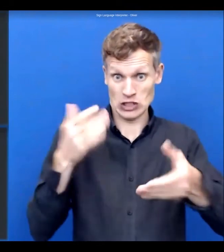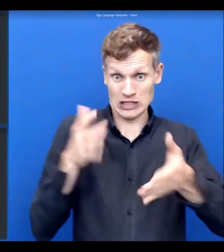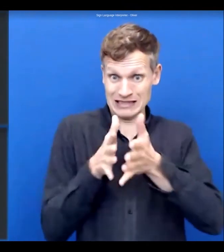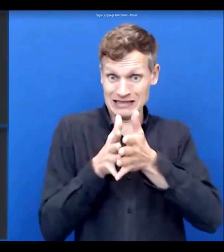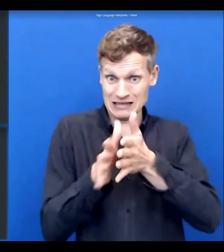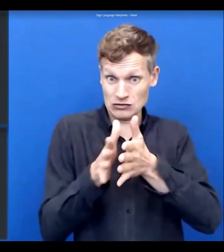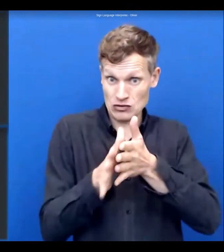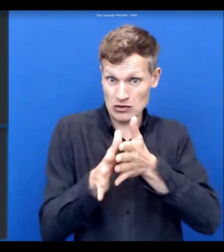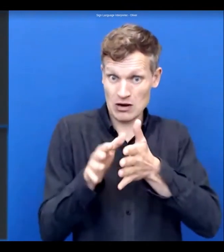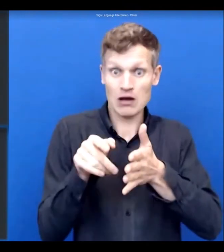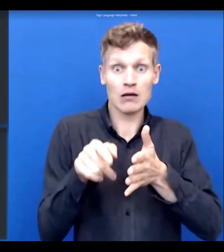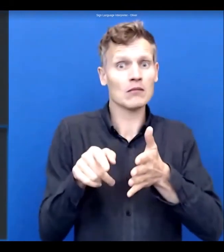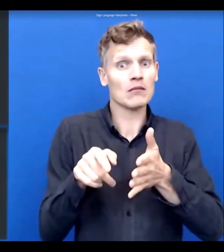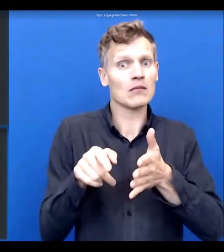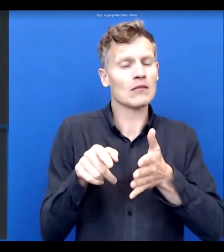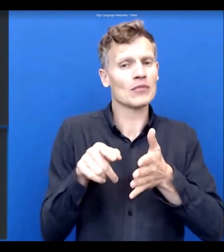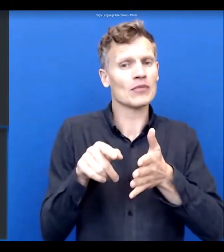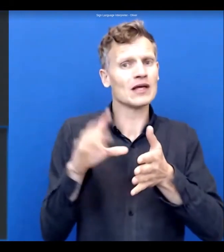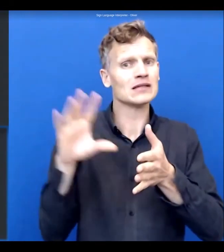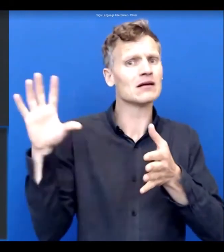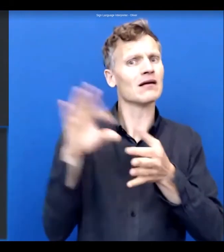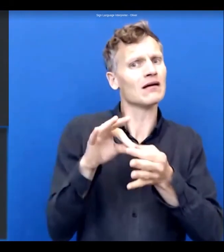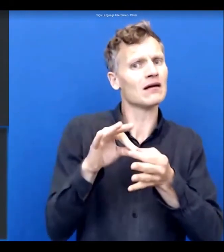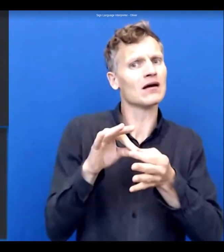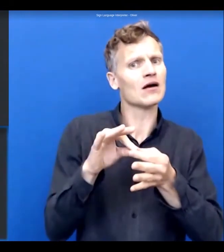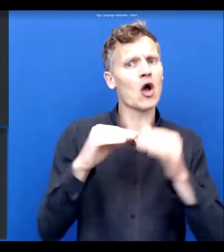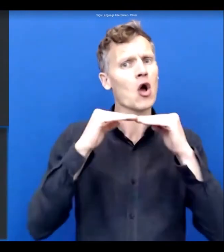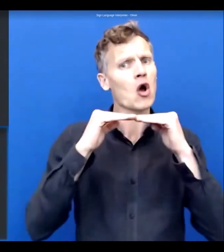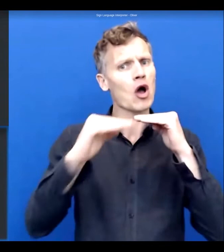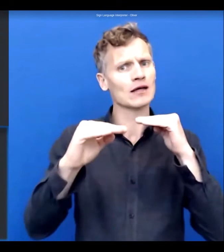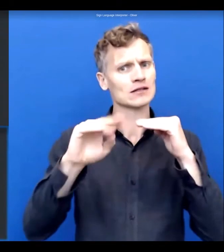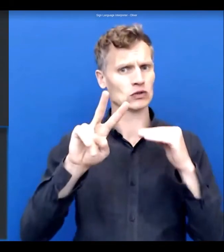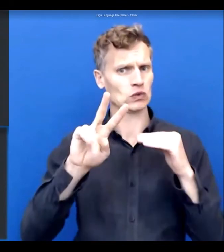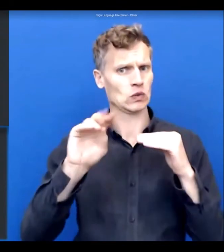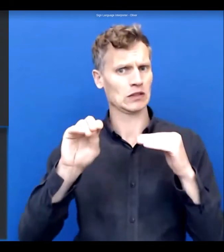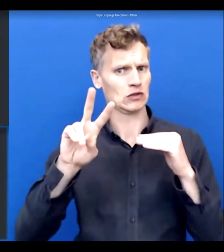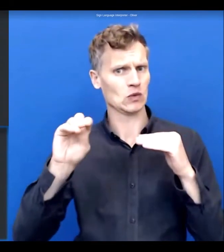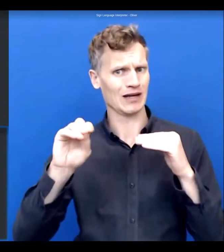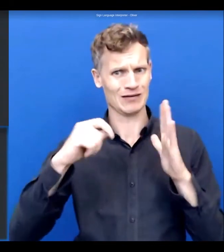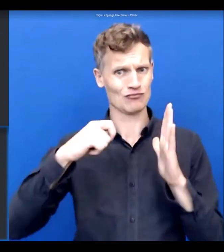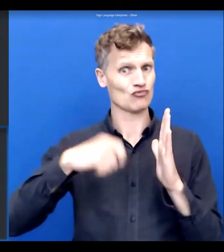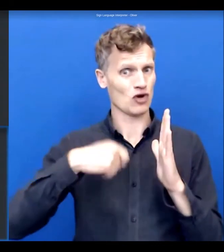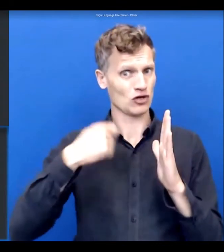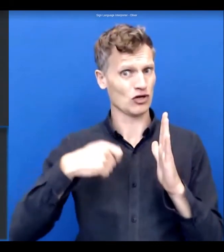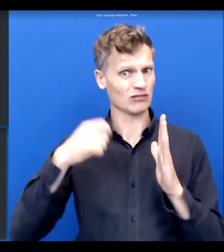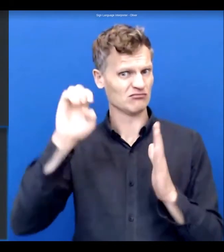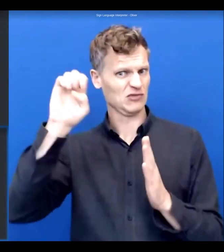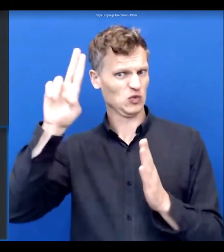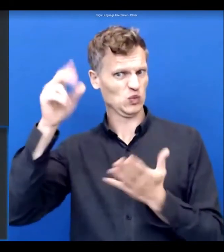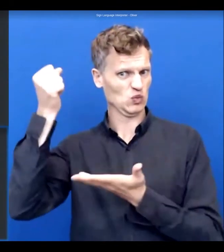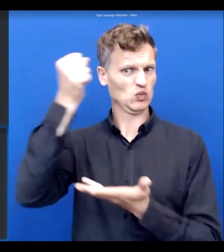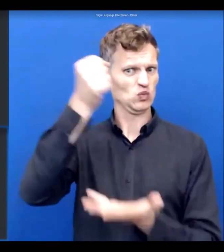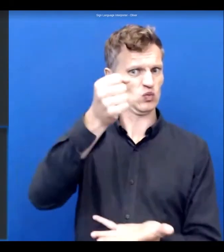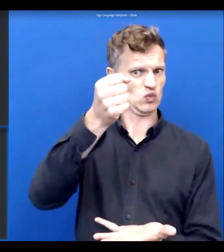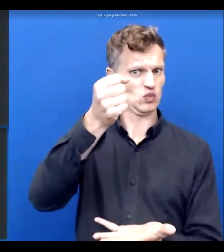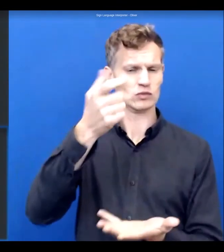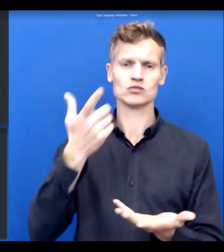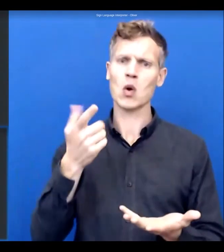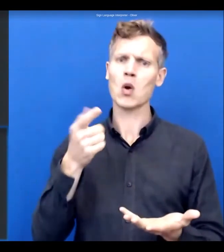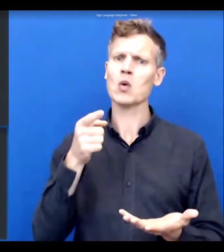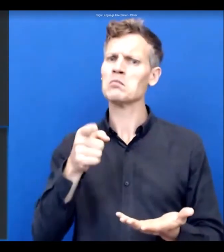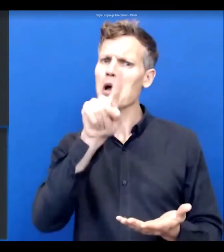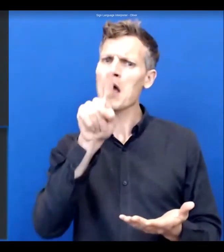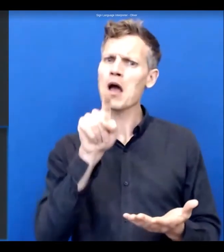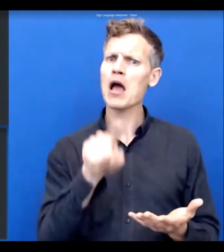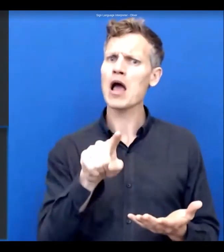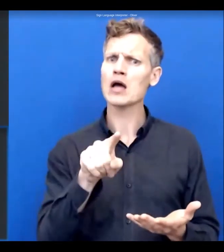of a Horizon 2020 project. What was the added value of working in a consortium made